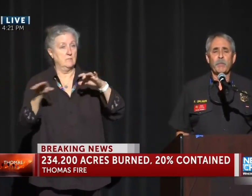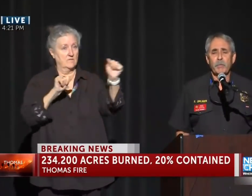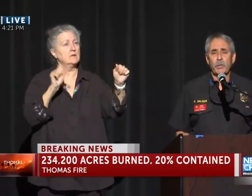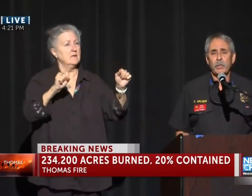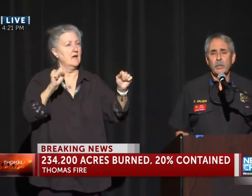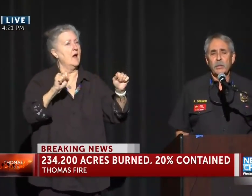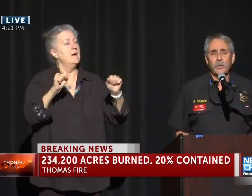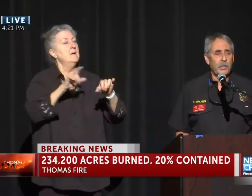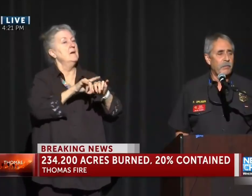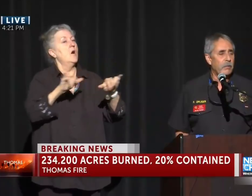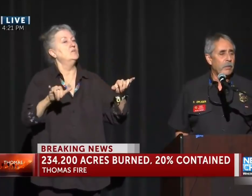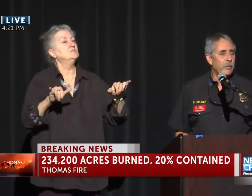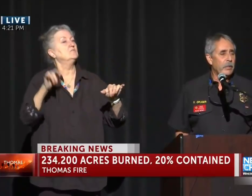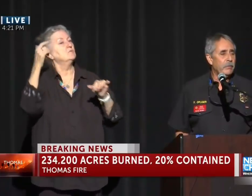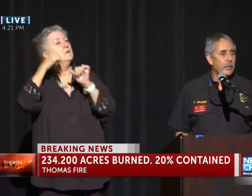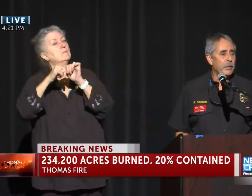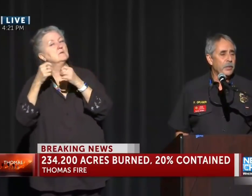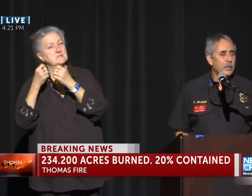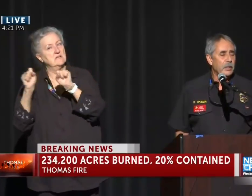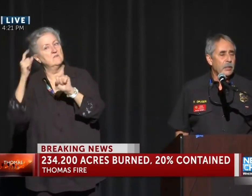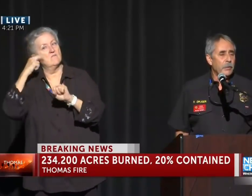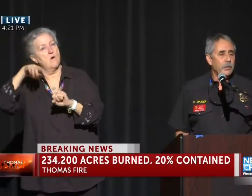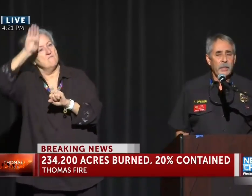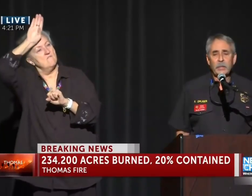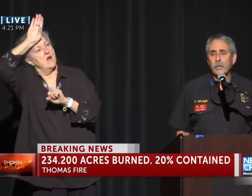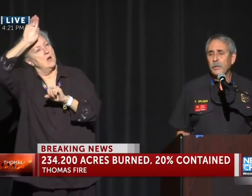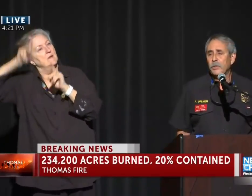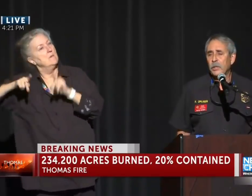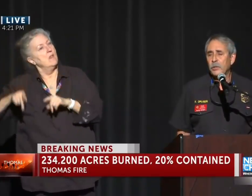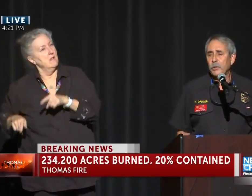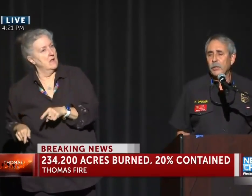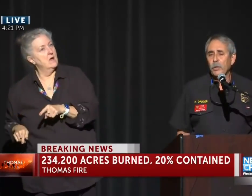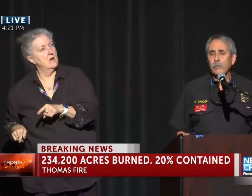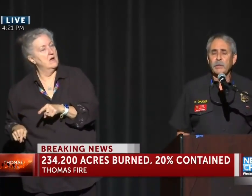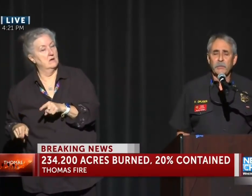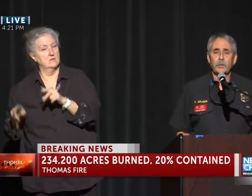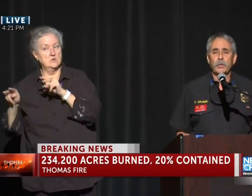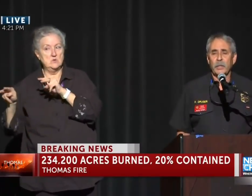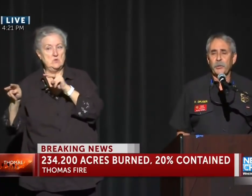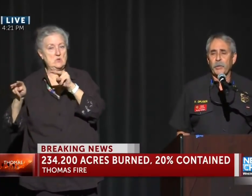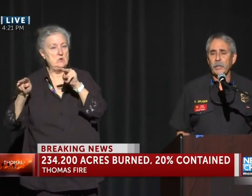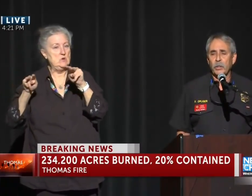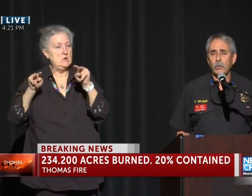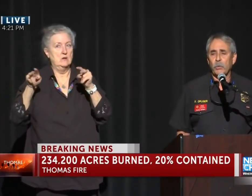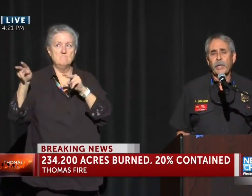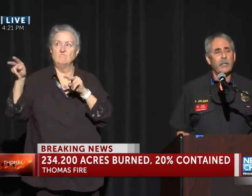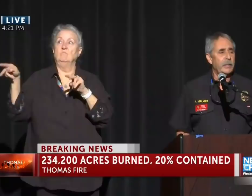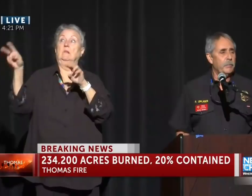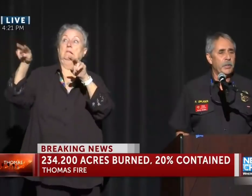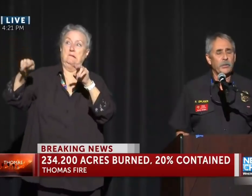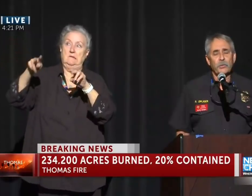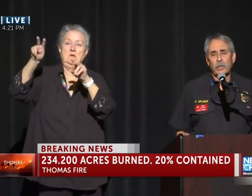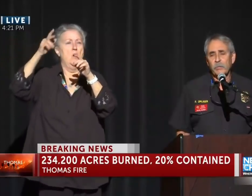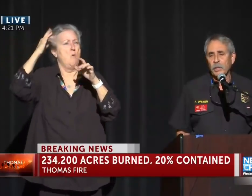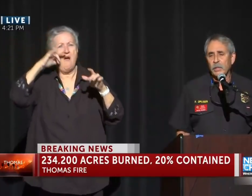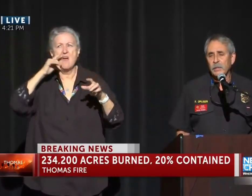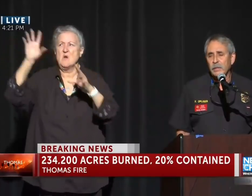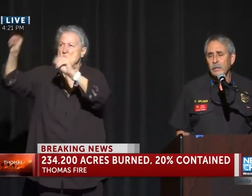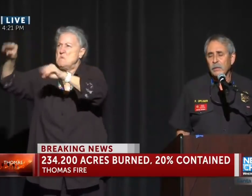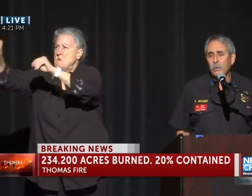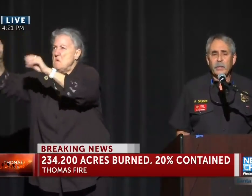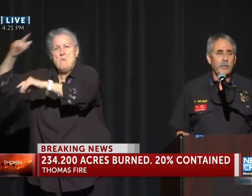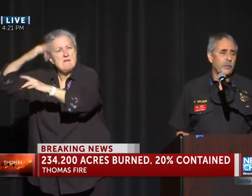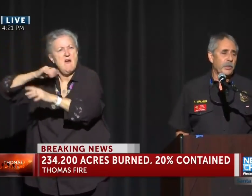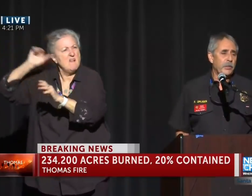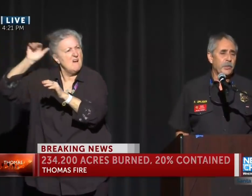we also have to remember the safety of our firefighters. When you take a look at this country, incredibly difficult country, and you go, well, why aren't they putting those flames